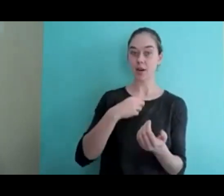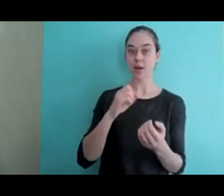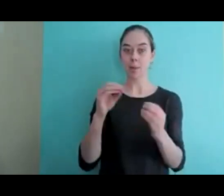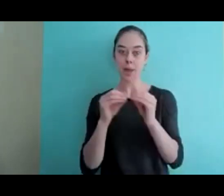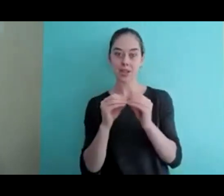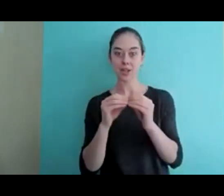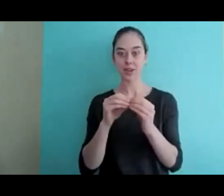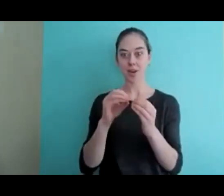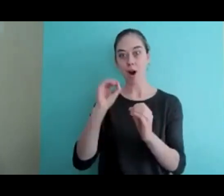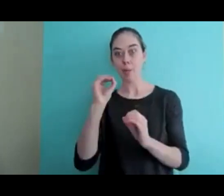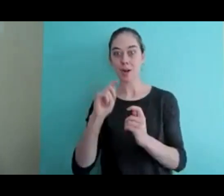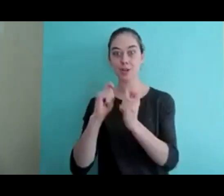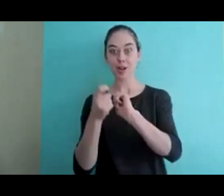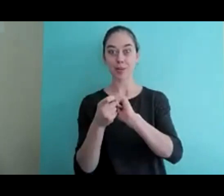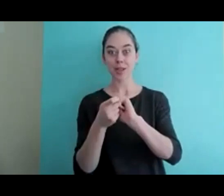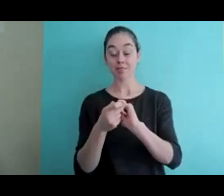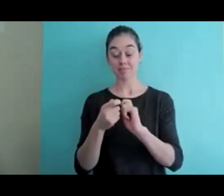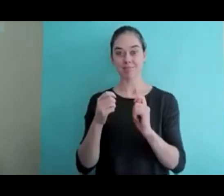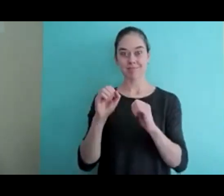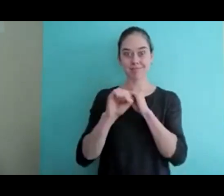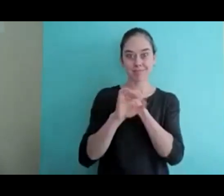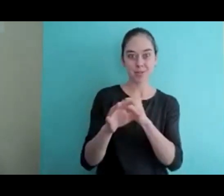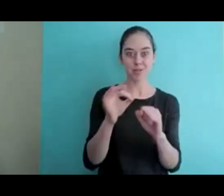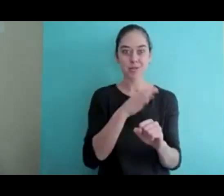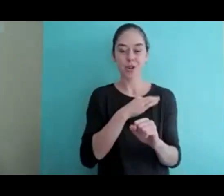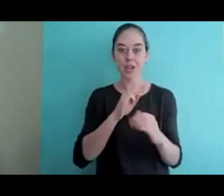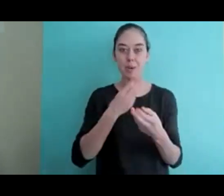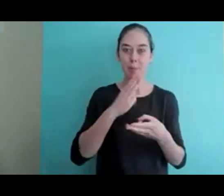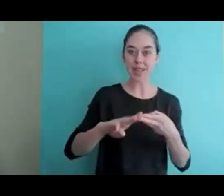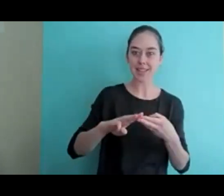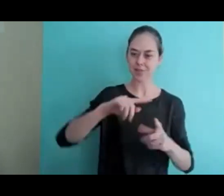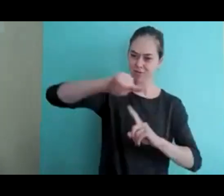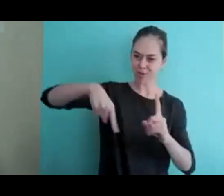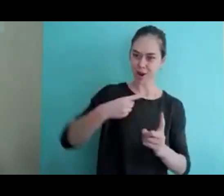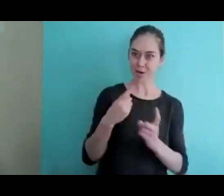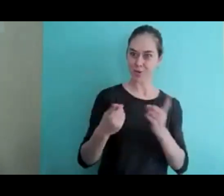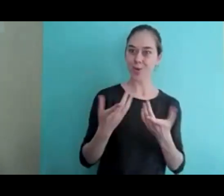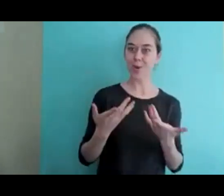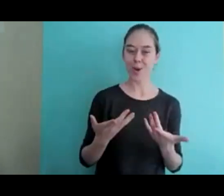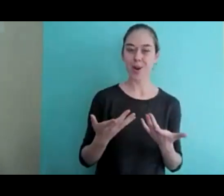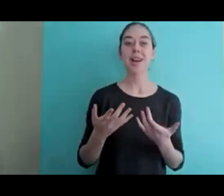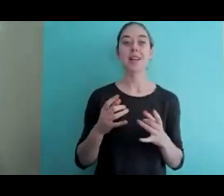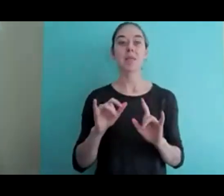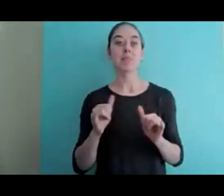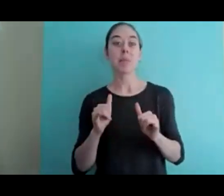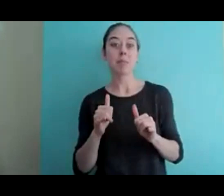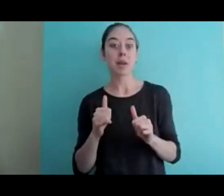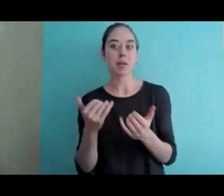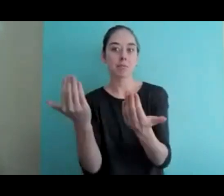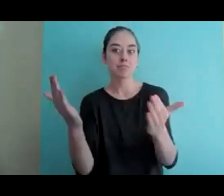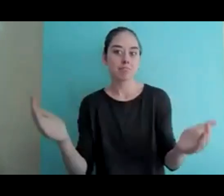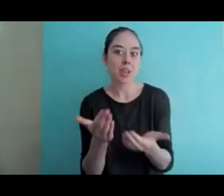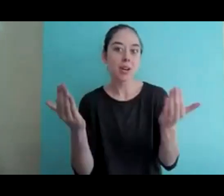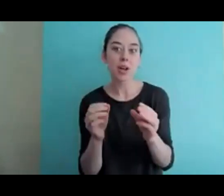It sends out a good message. It sends out a message of, you know, this is what we're doing, you know, and it kind of maybe will entice other people to get